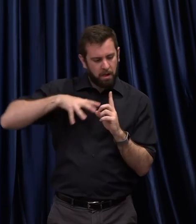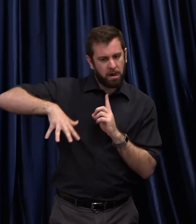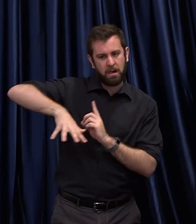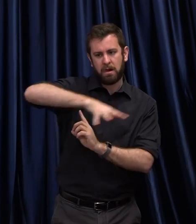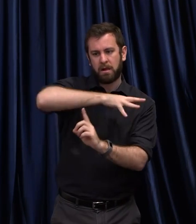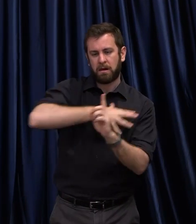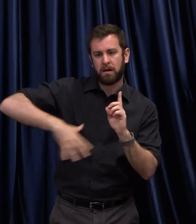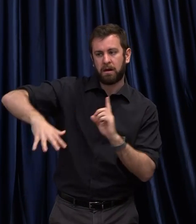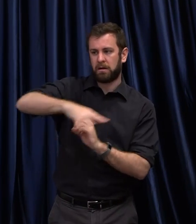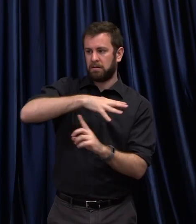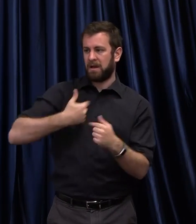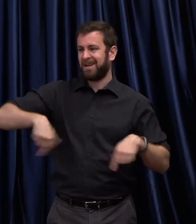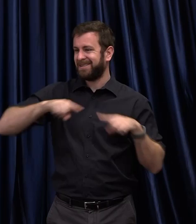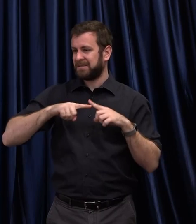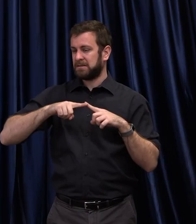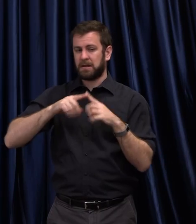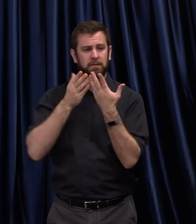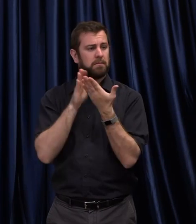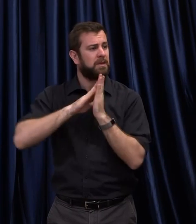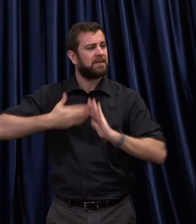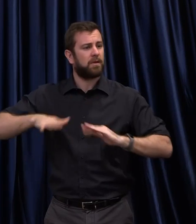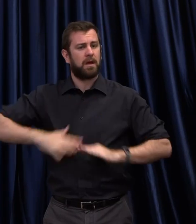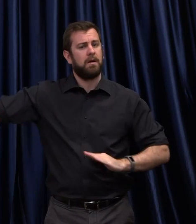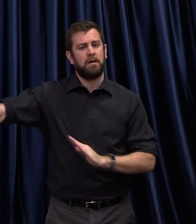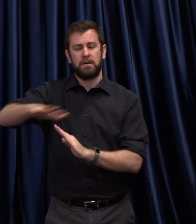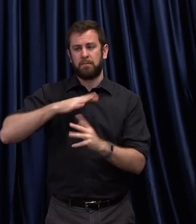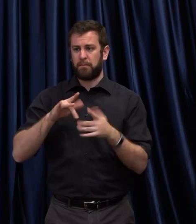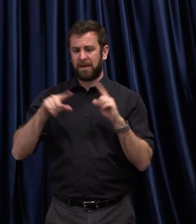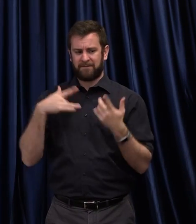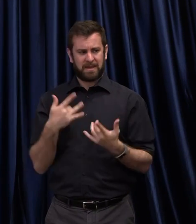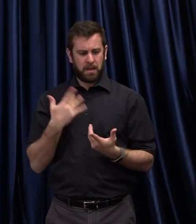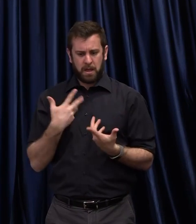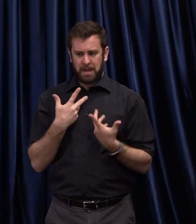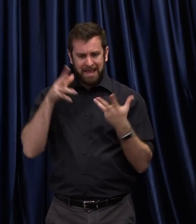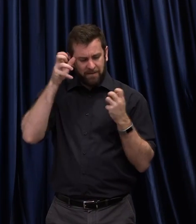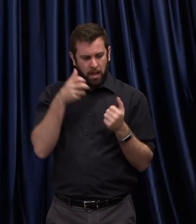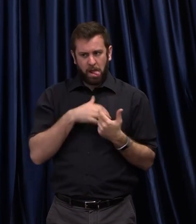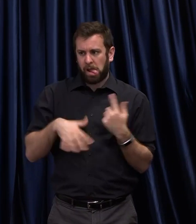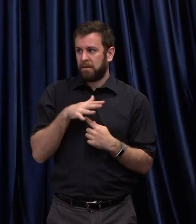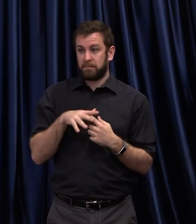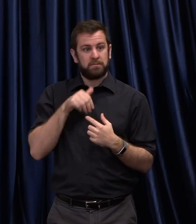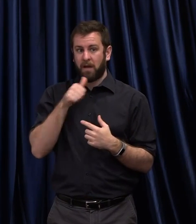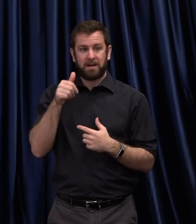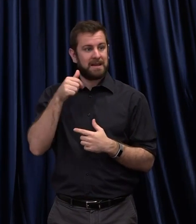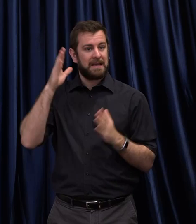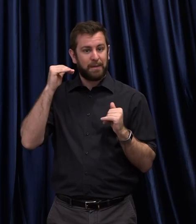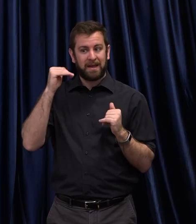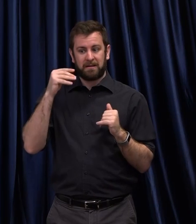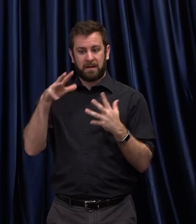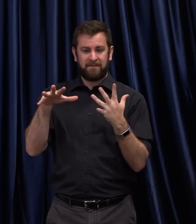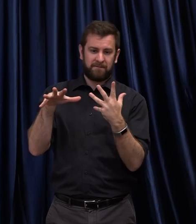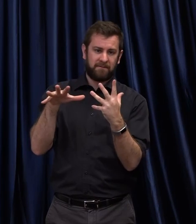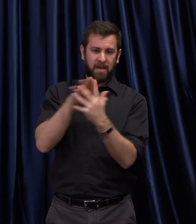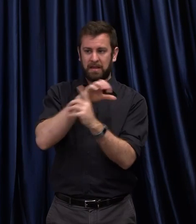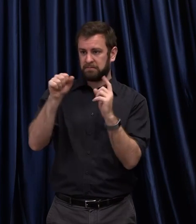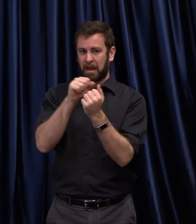in some of the most peaceful places where you would never expect violence to come